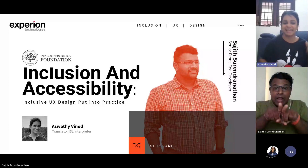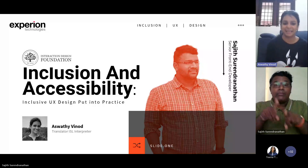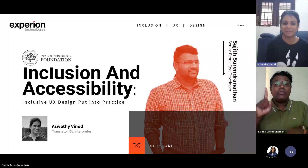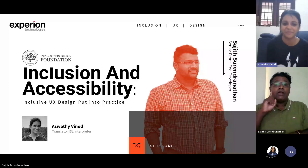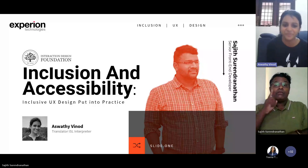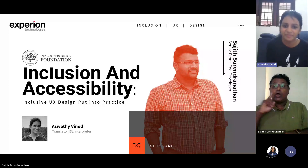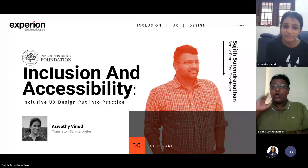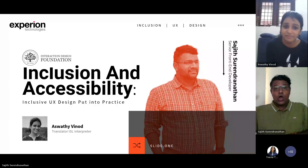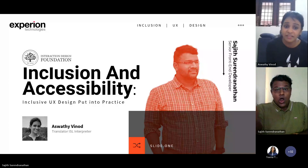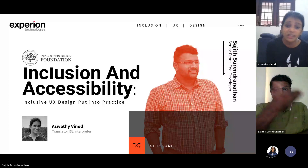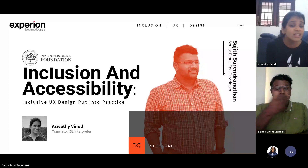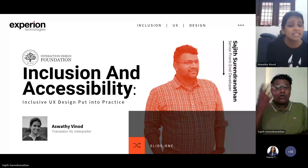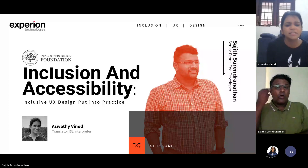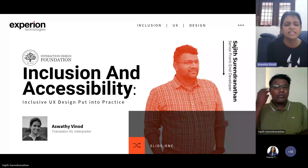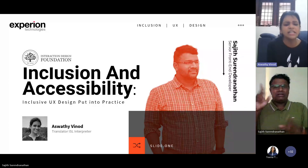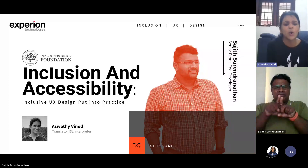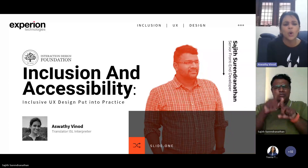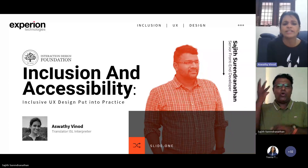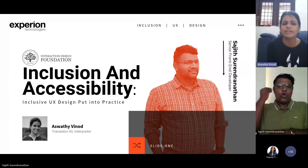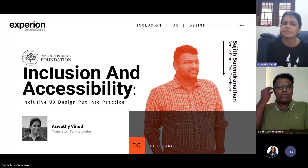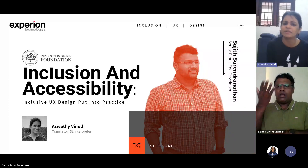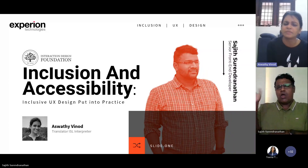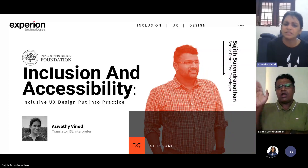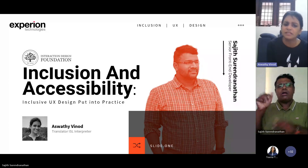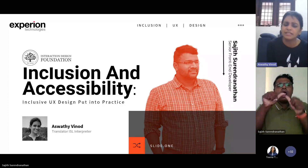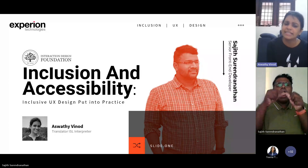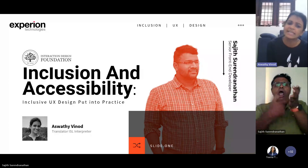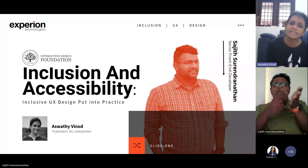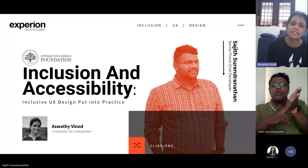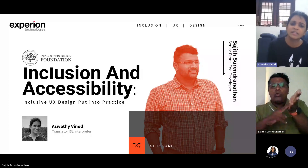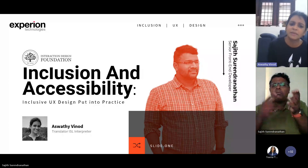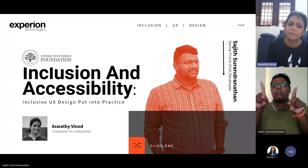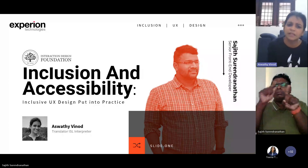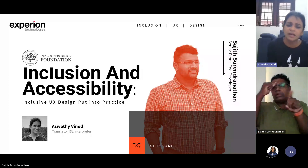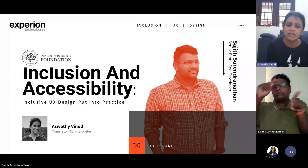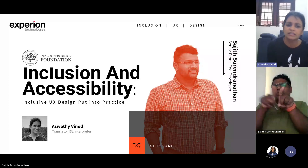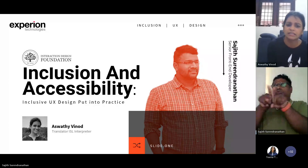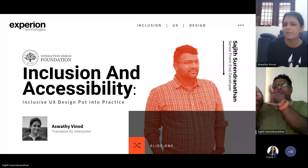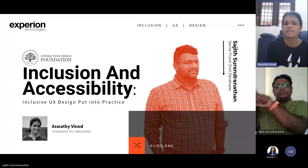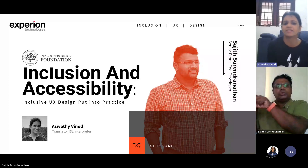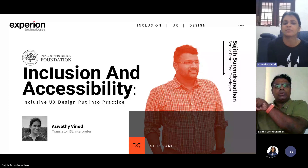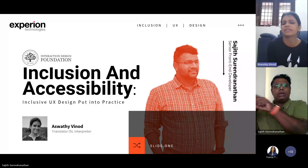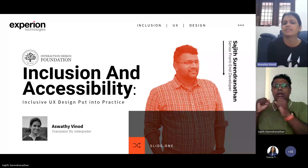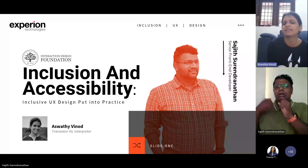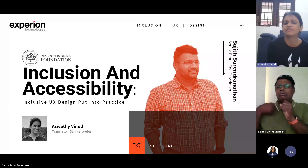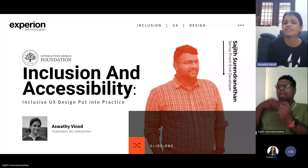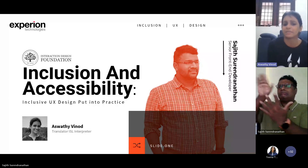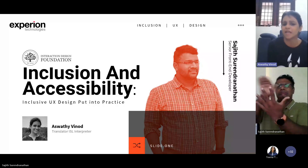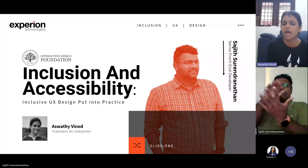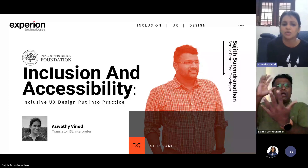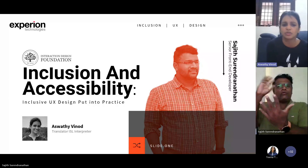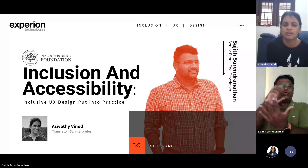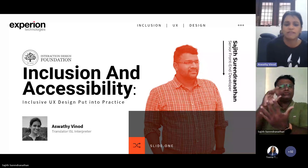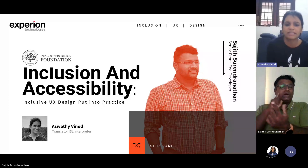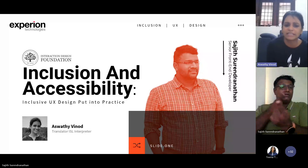Aswathy's sign name. Similarly, all deaf people, let's say hearing people, maybe there are different